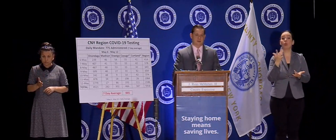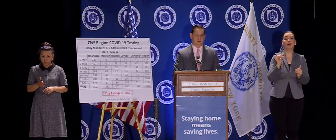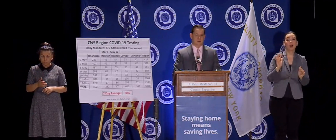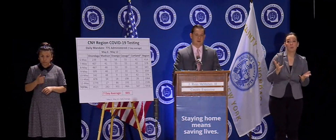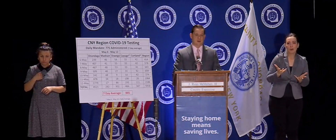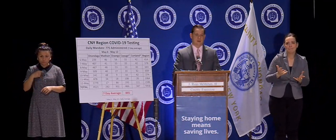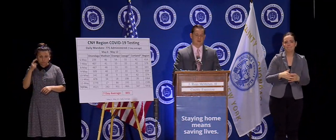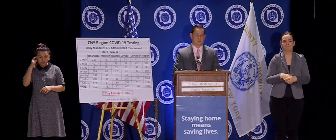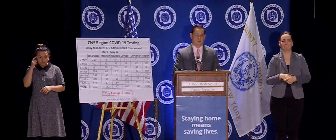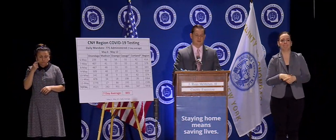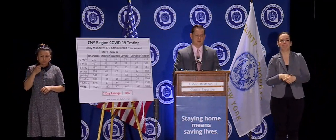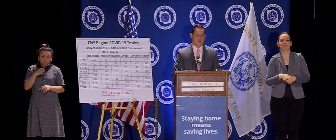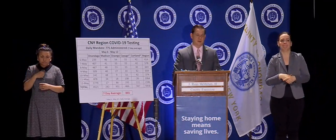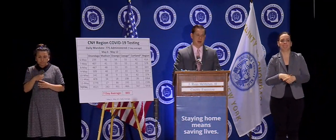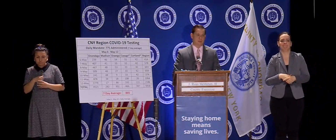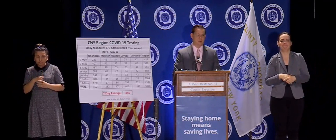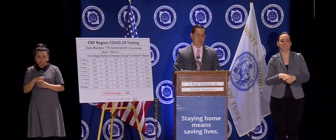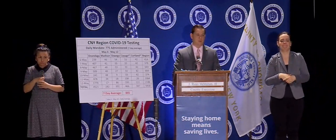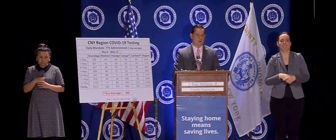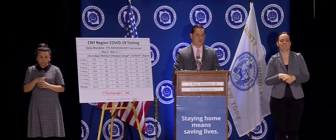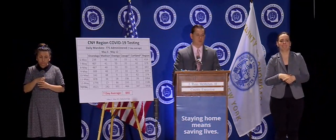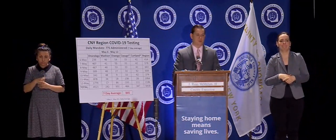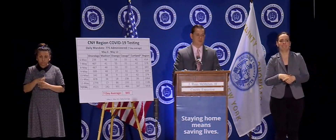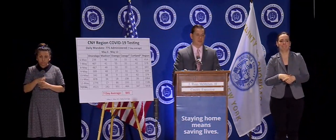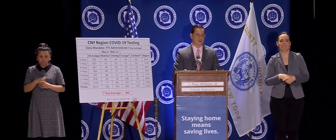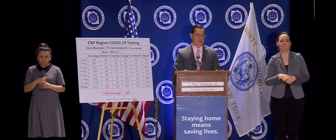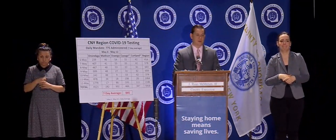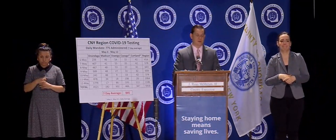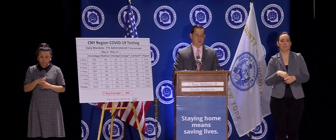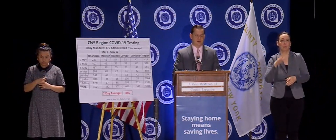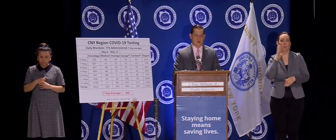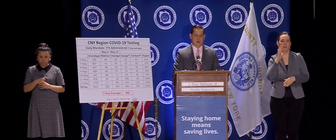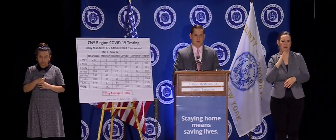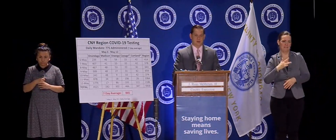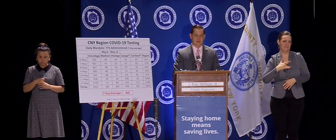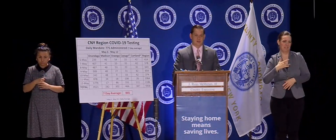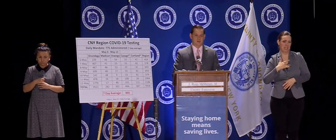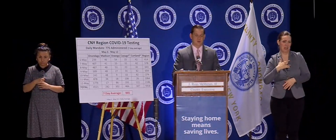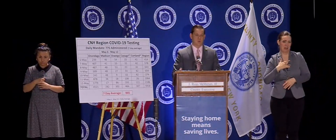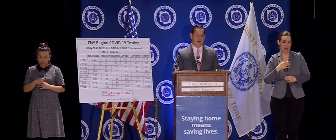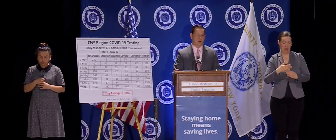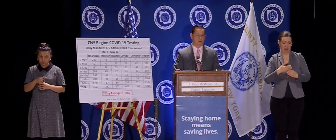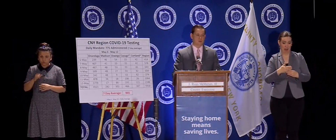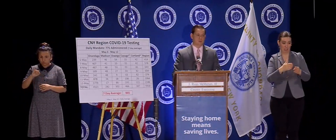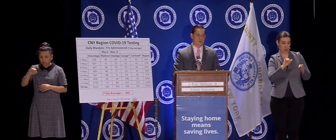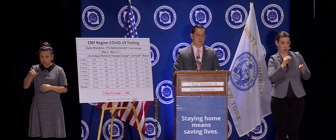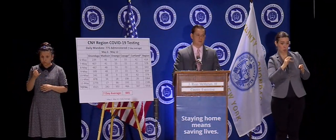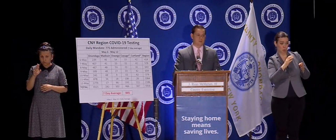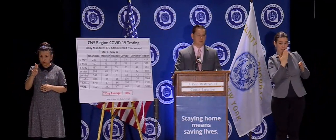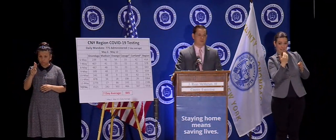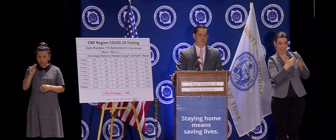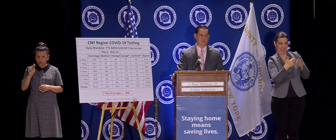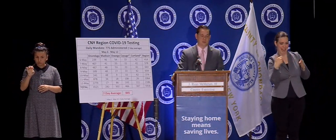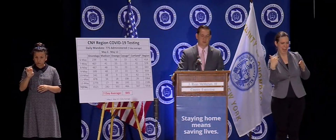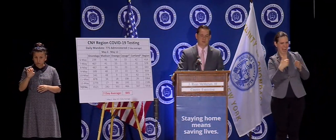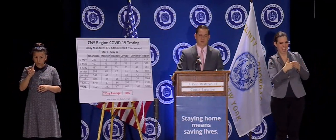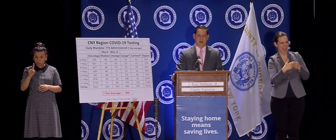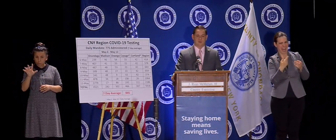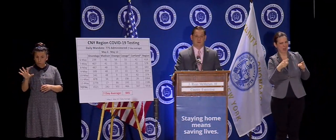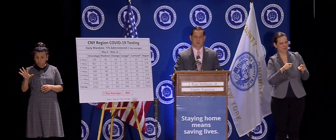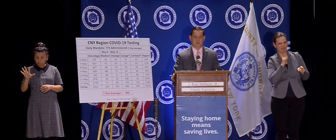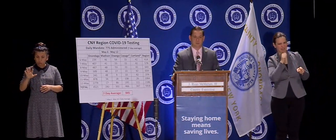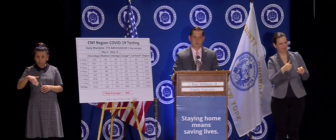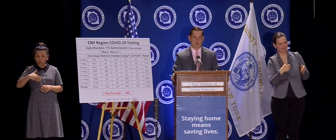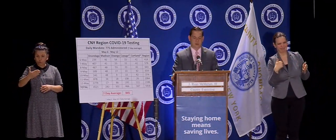certainly nothing's going to happen before June 15th, and things go well, maybe June 15th to